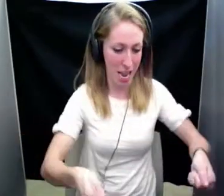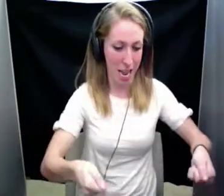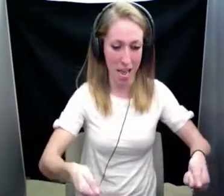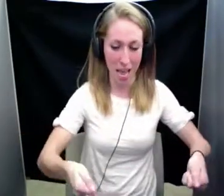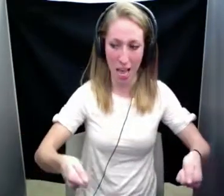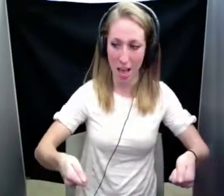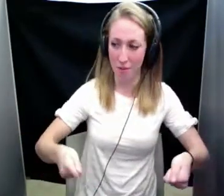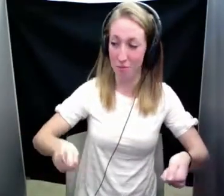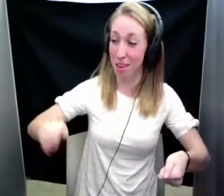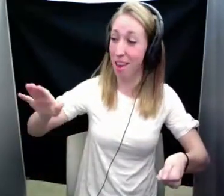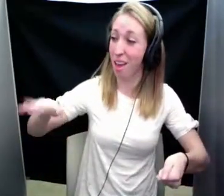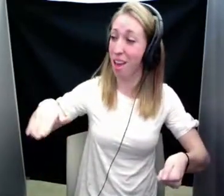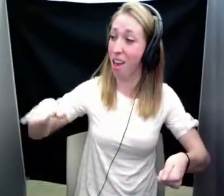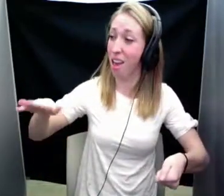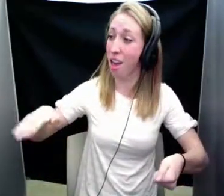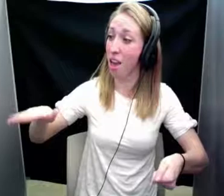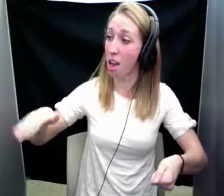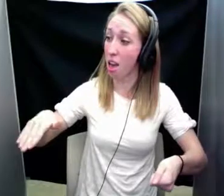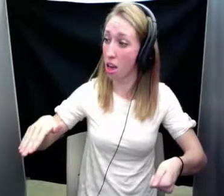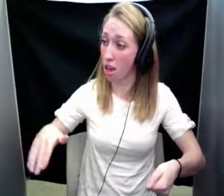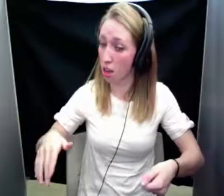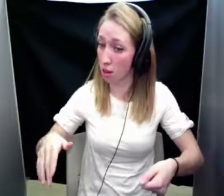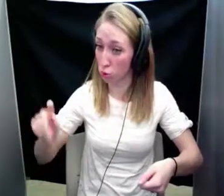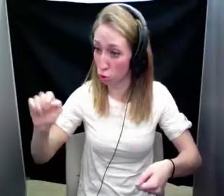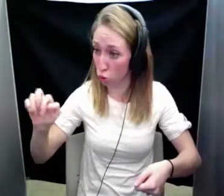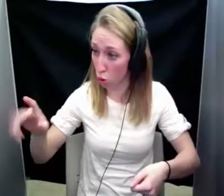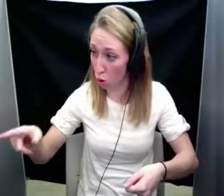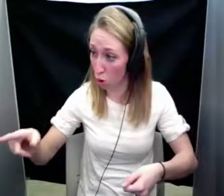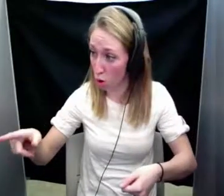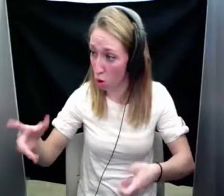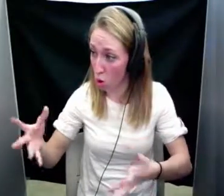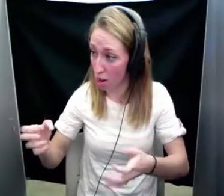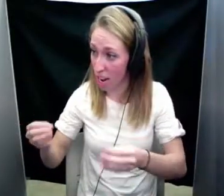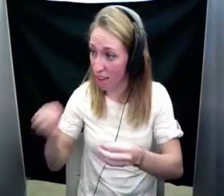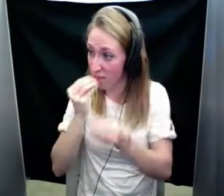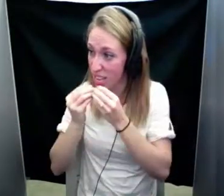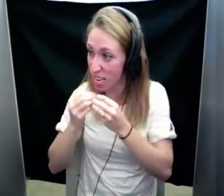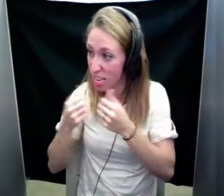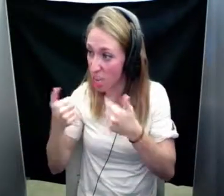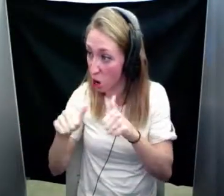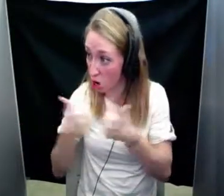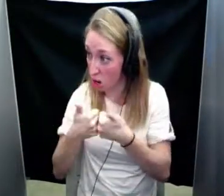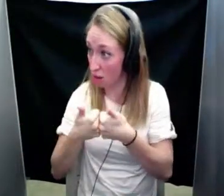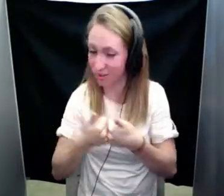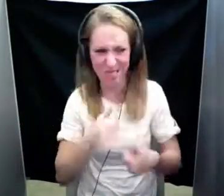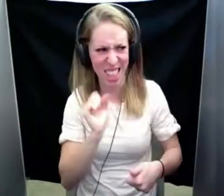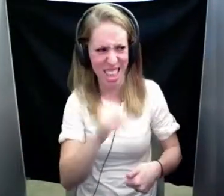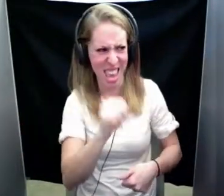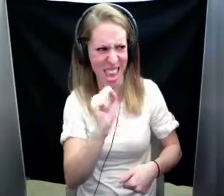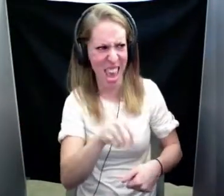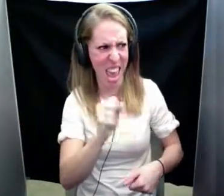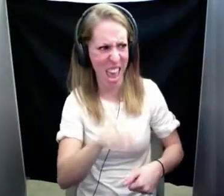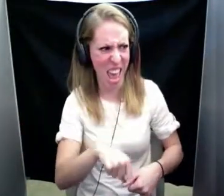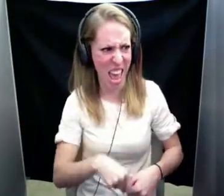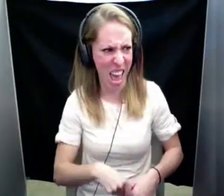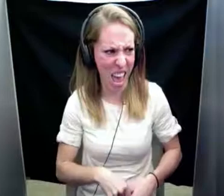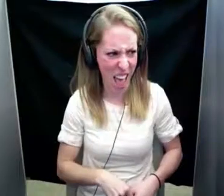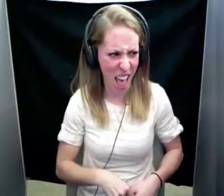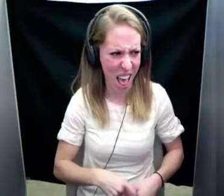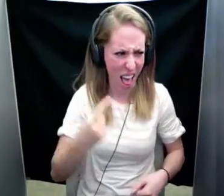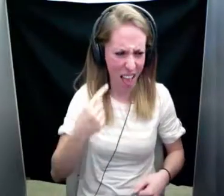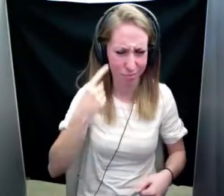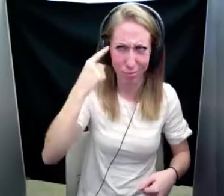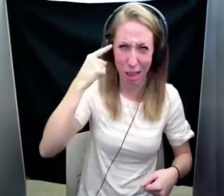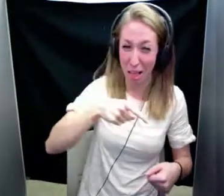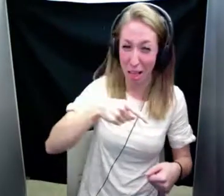competition?" "Oh, that's a great idea," thought the troll. "Oh, I'm on." And he thought he was going to have a nice piece of Ash Lad for dessert.